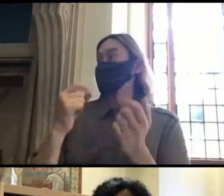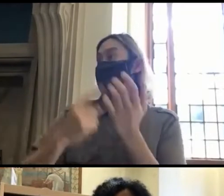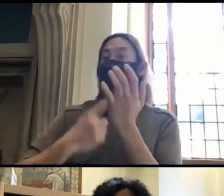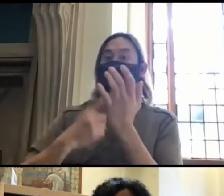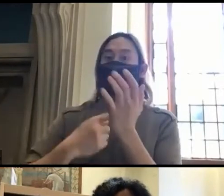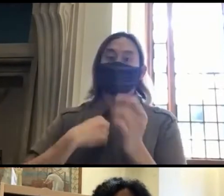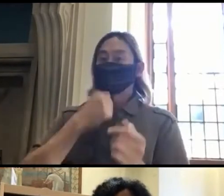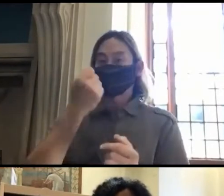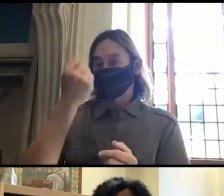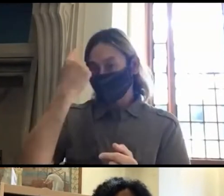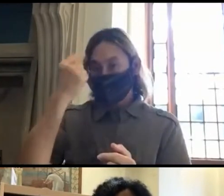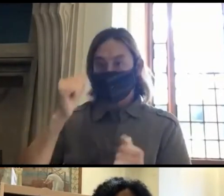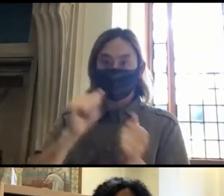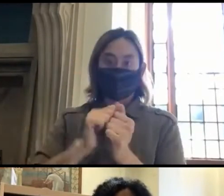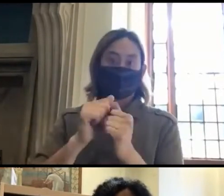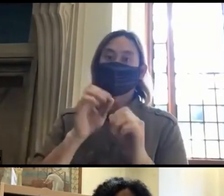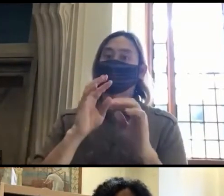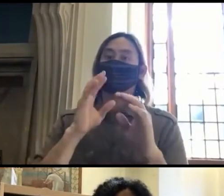Sometimes I don't understand what they're saying.